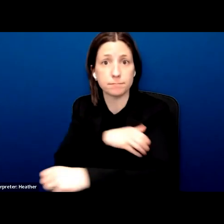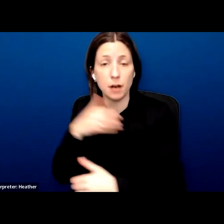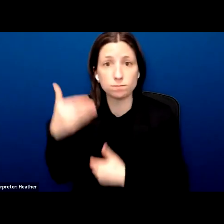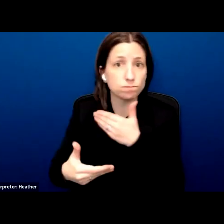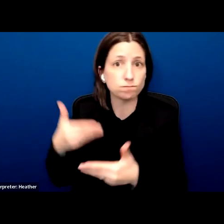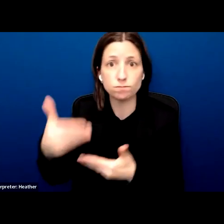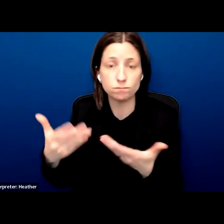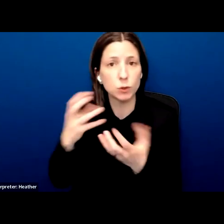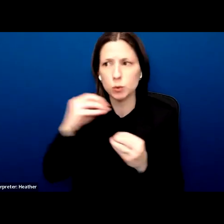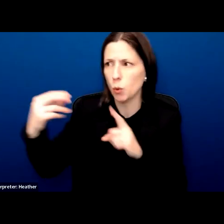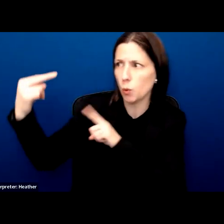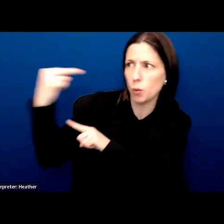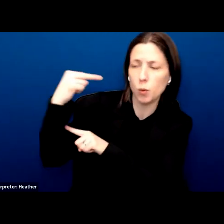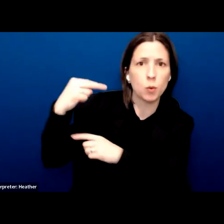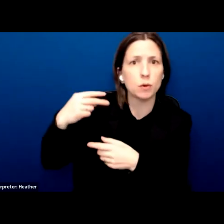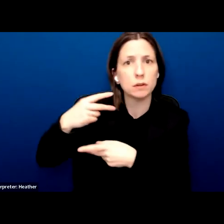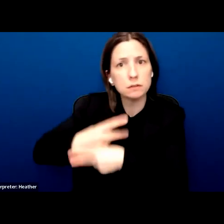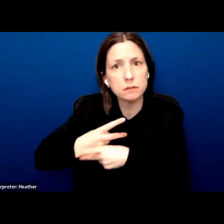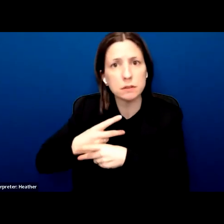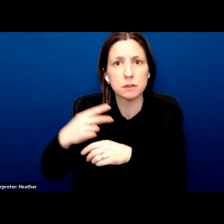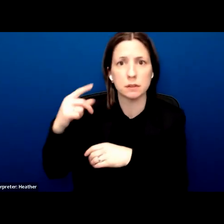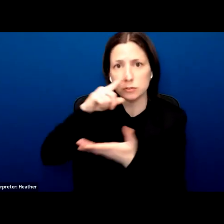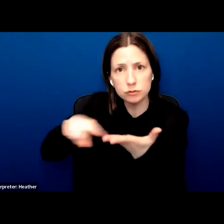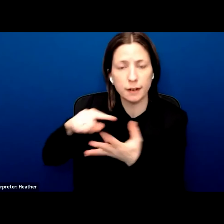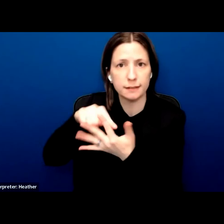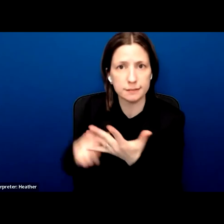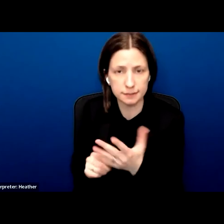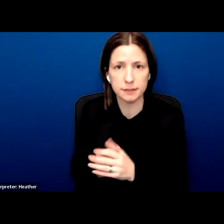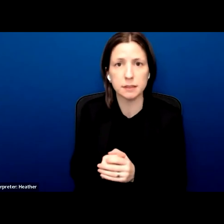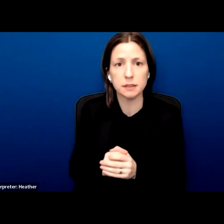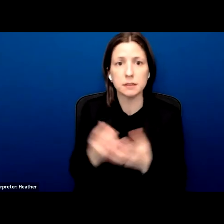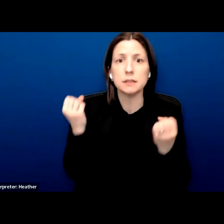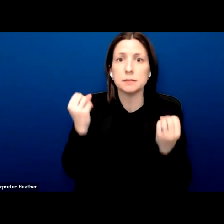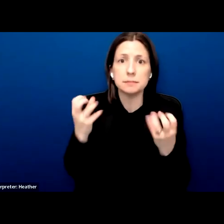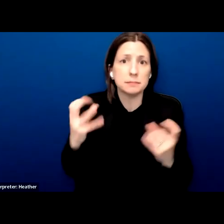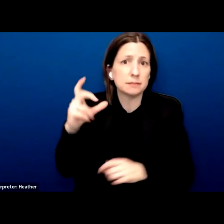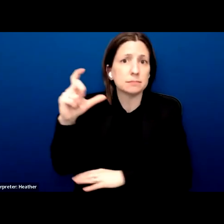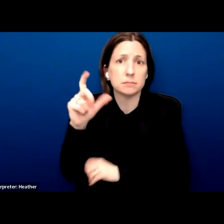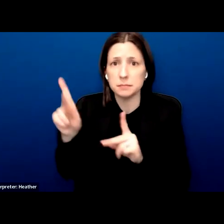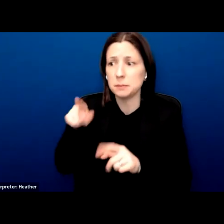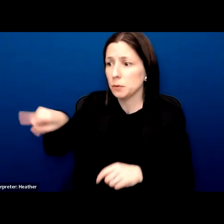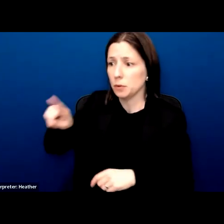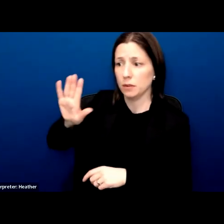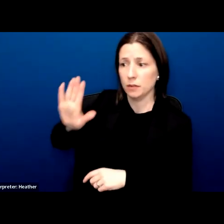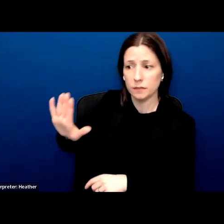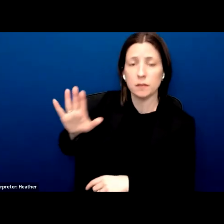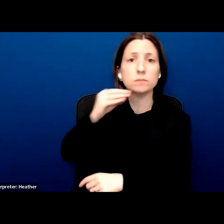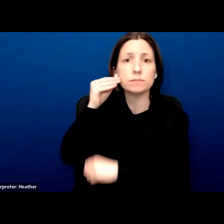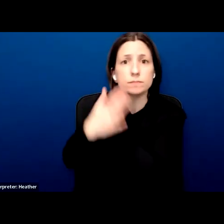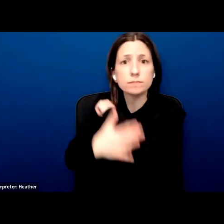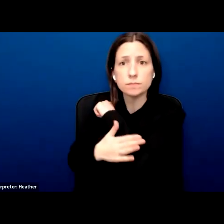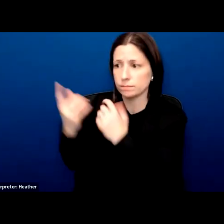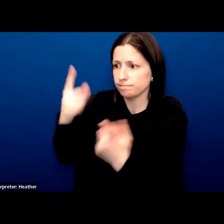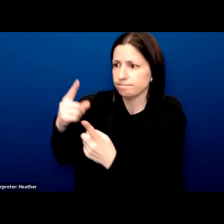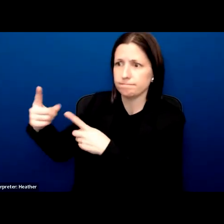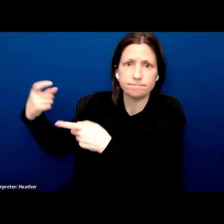fleeing from violent armed conflict or authoritarian regimes in their countries. Many have come to Canada, and many of these families are